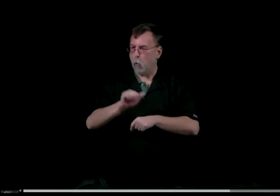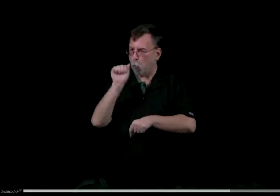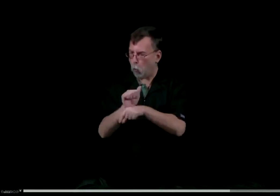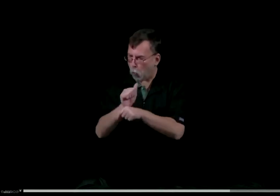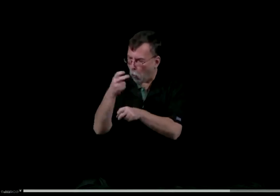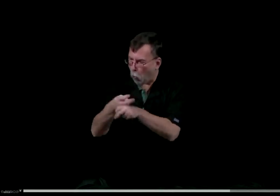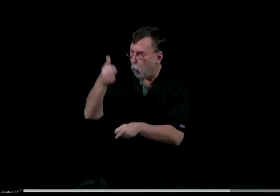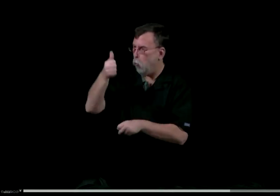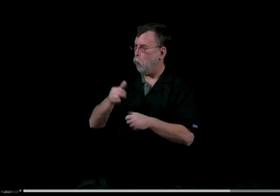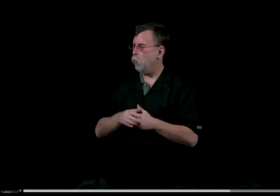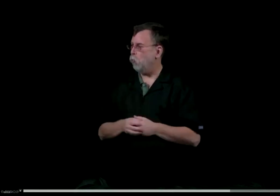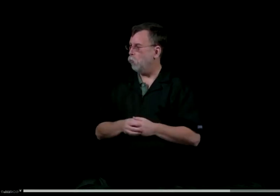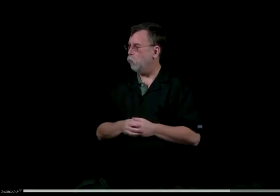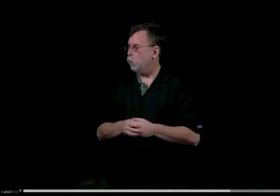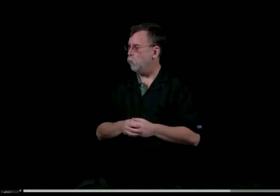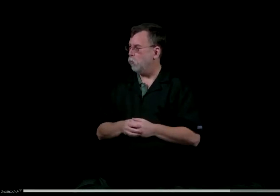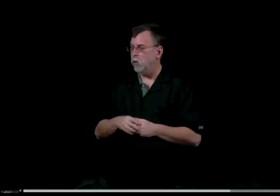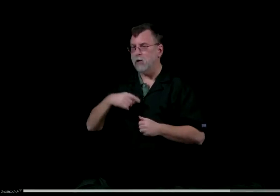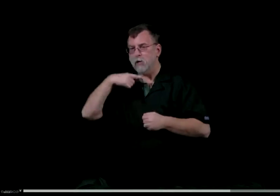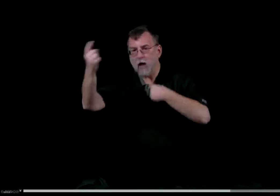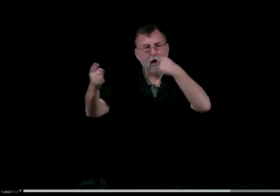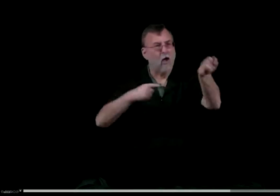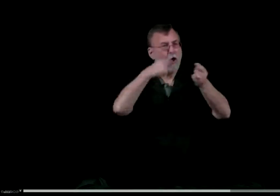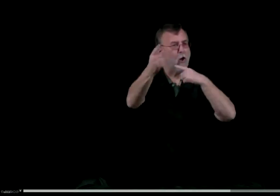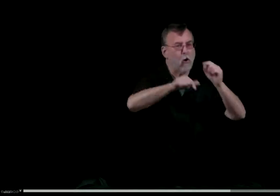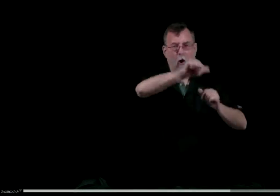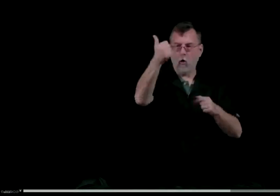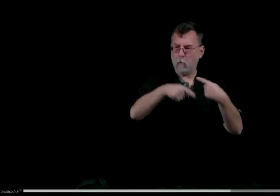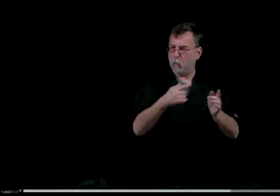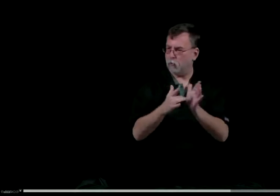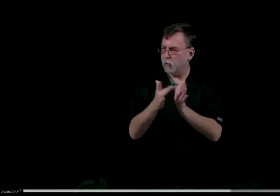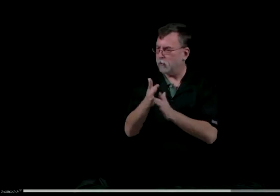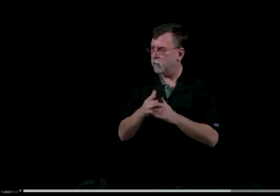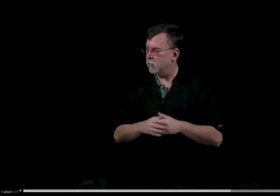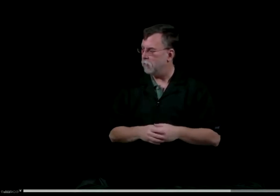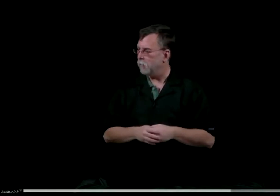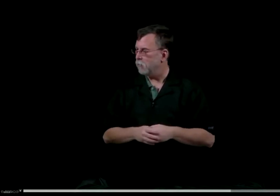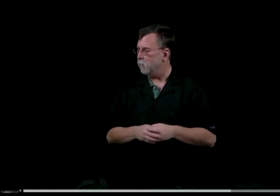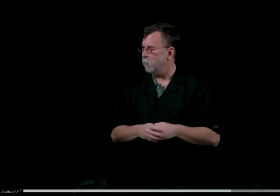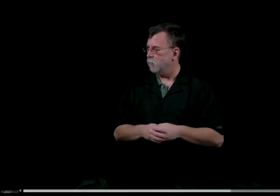have to train. We have to work harder. We have to tell other people about Jesus.